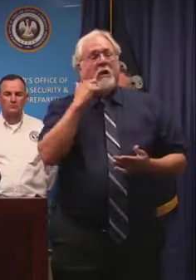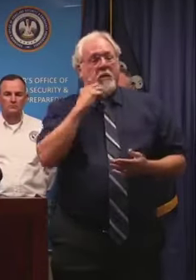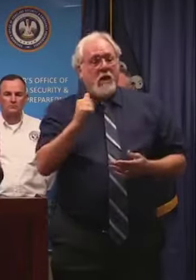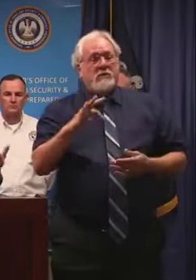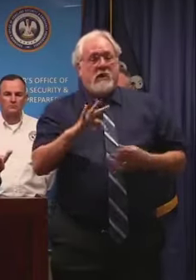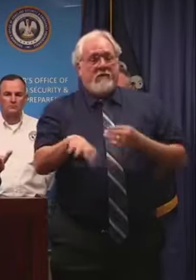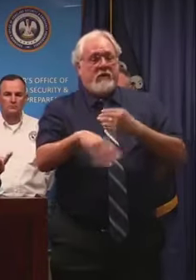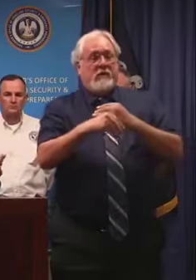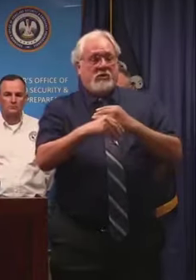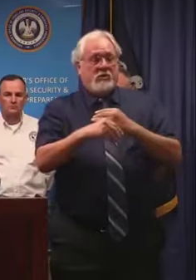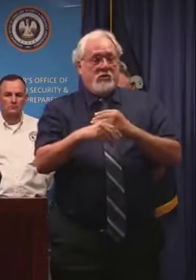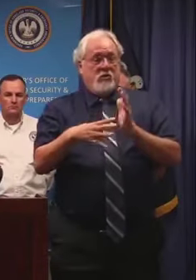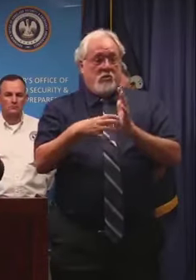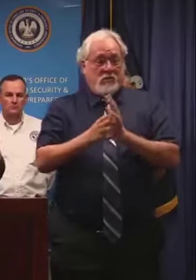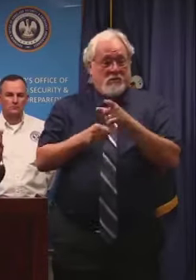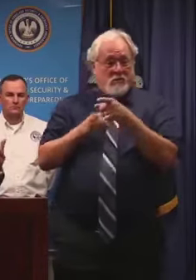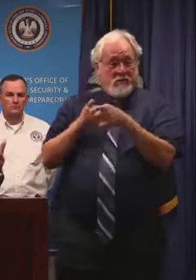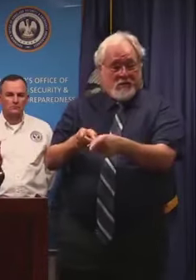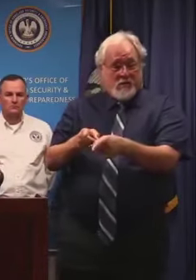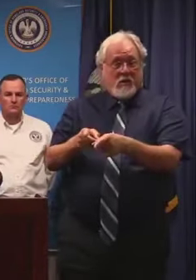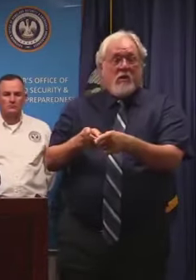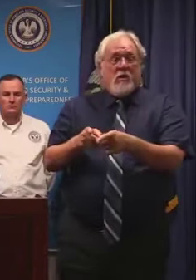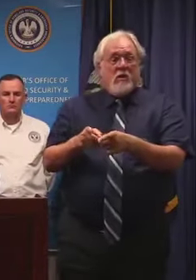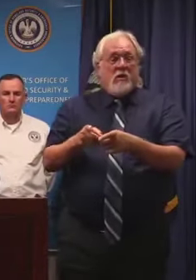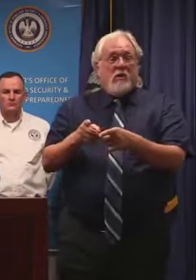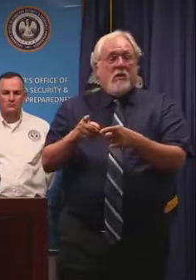of the additional vulnerability down there that should